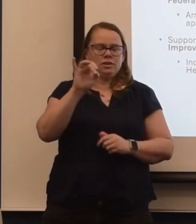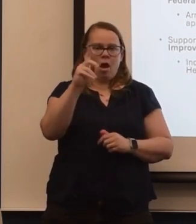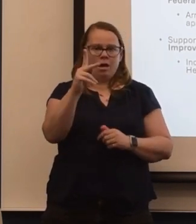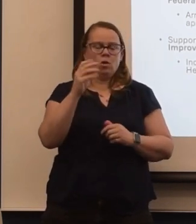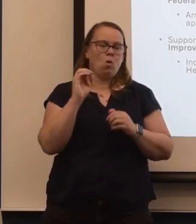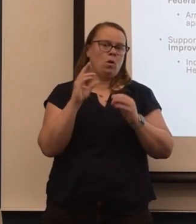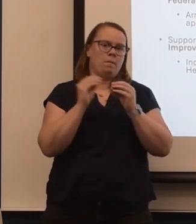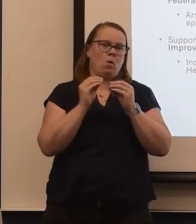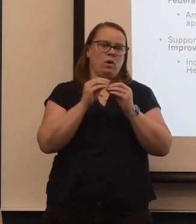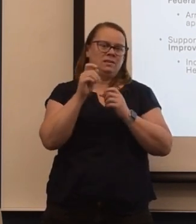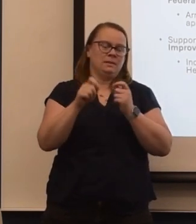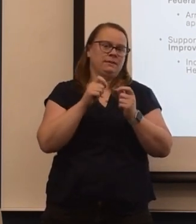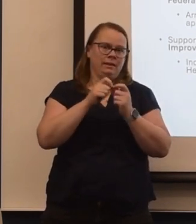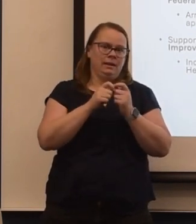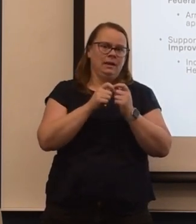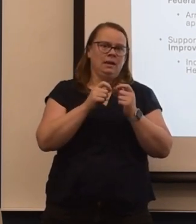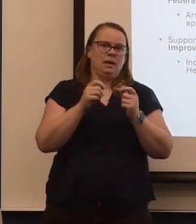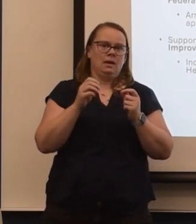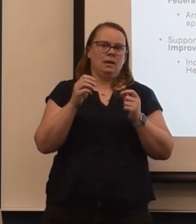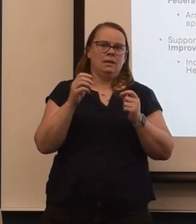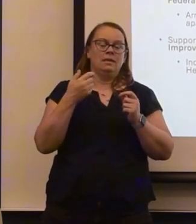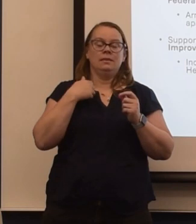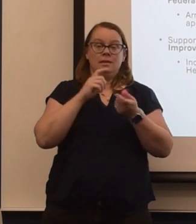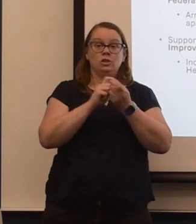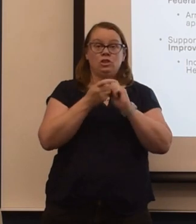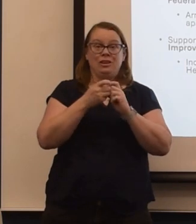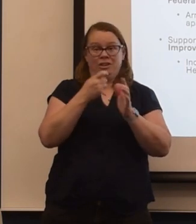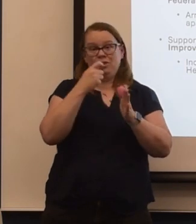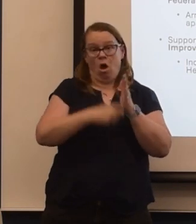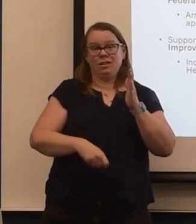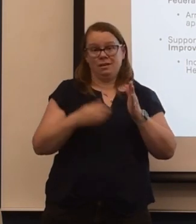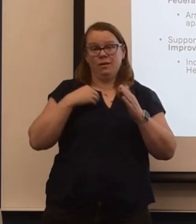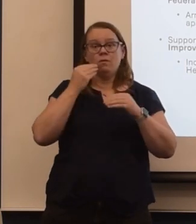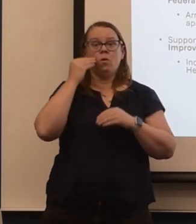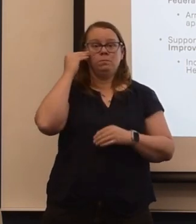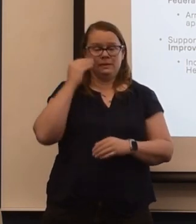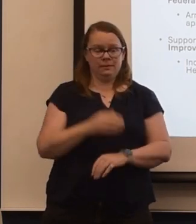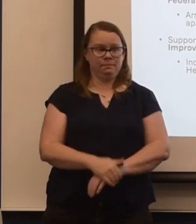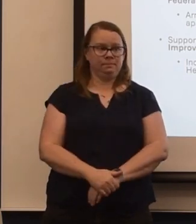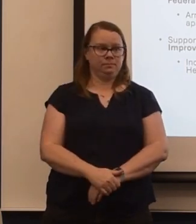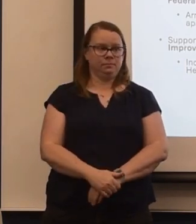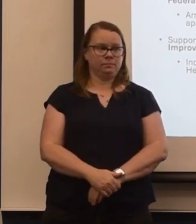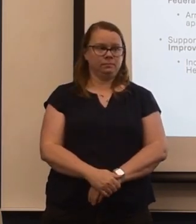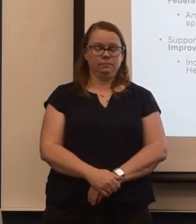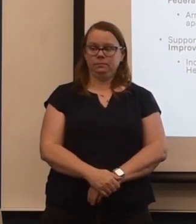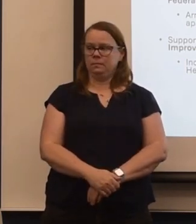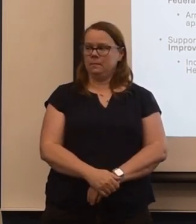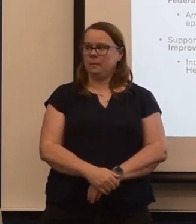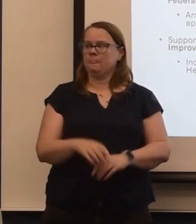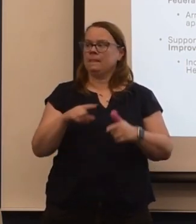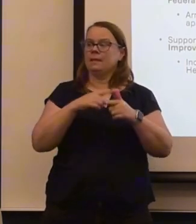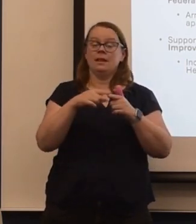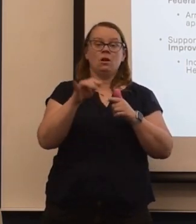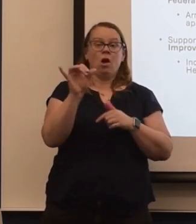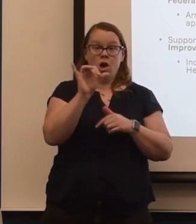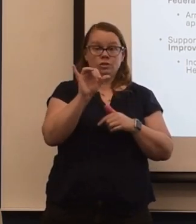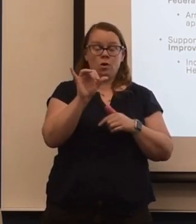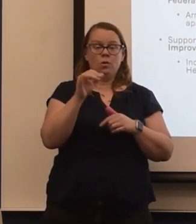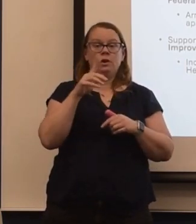more specifically the changing prices of homes. And then also